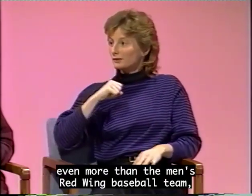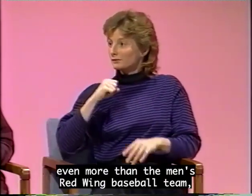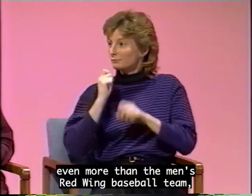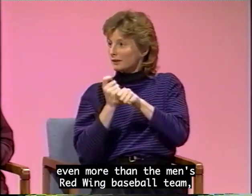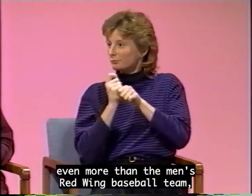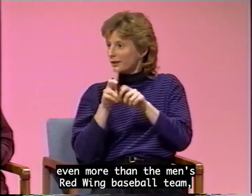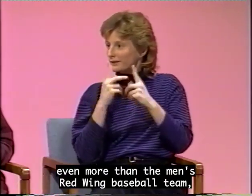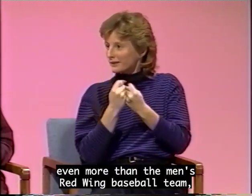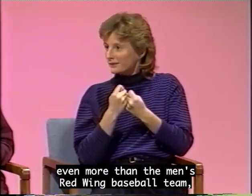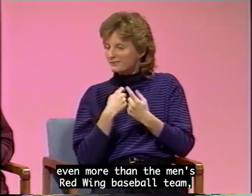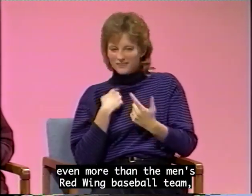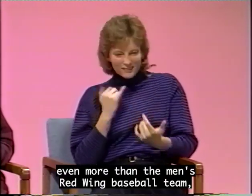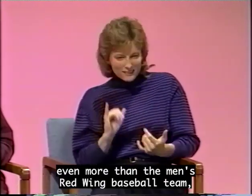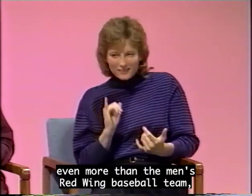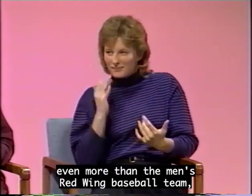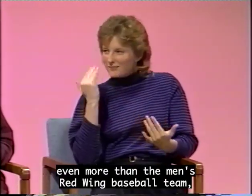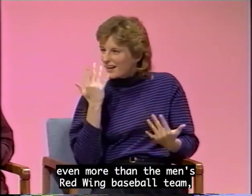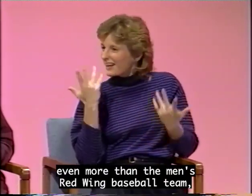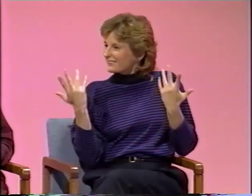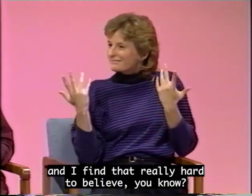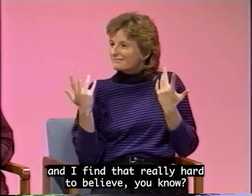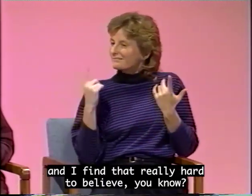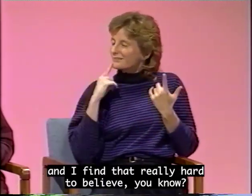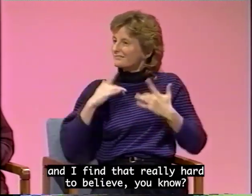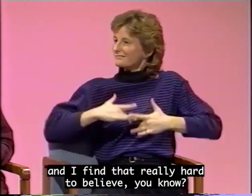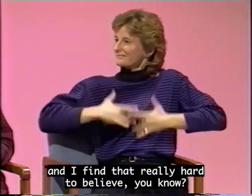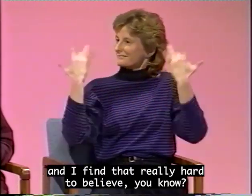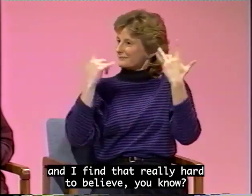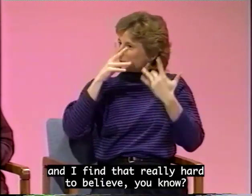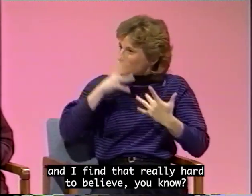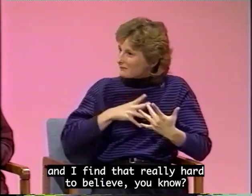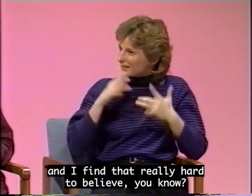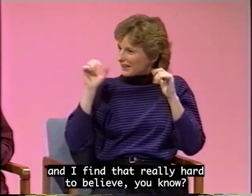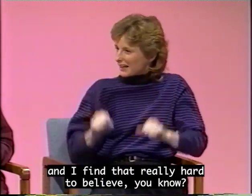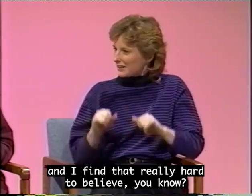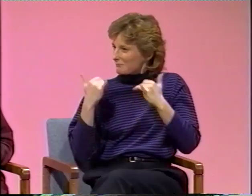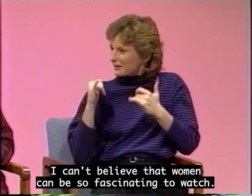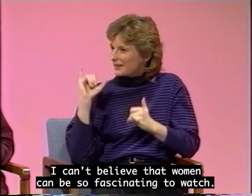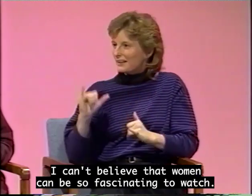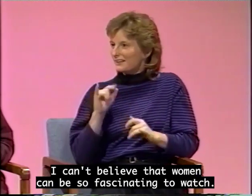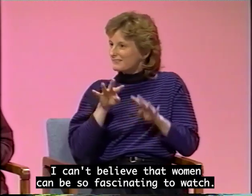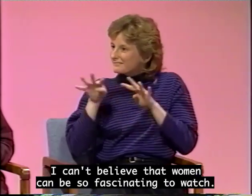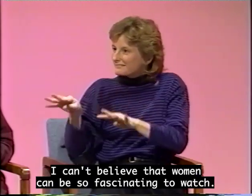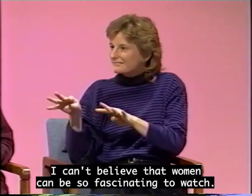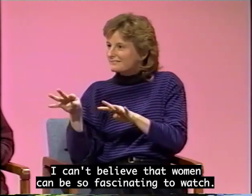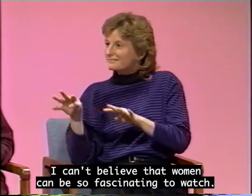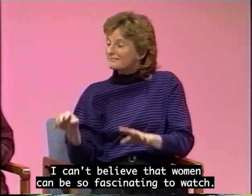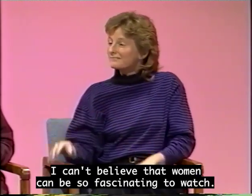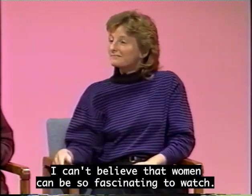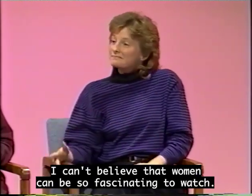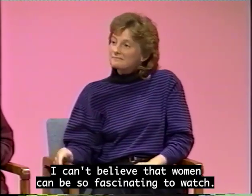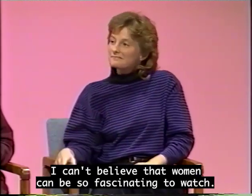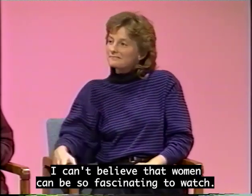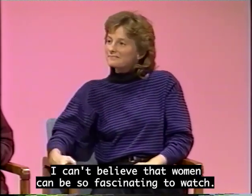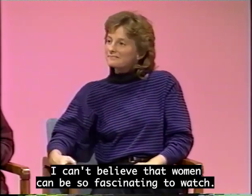the men's Red Wing baseball team. And I find that really hard to believe, I can't believe that women can be so fascinating to